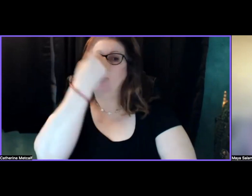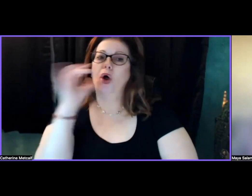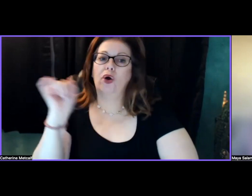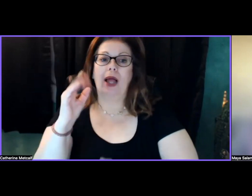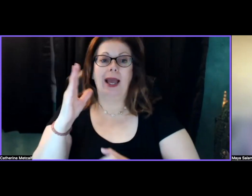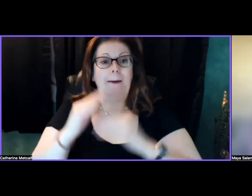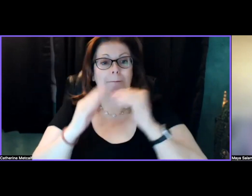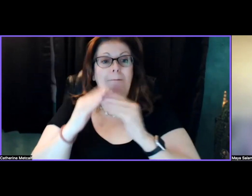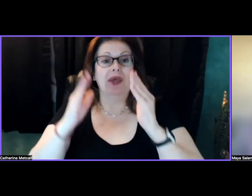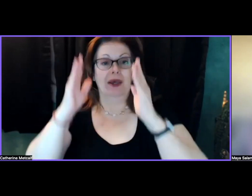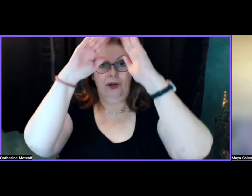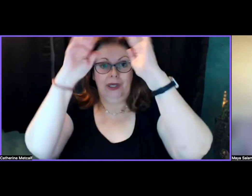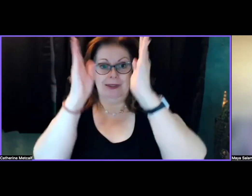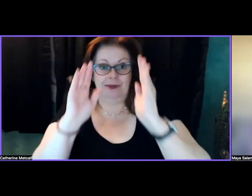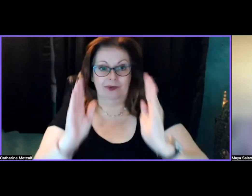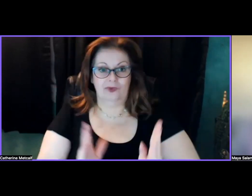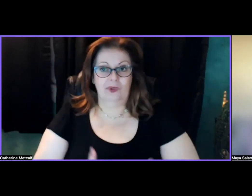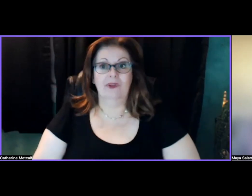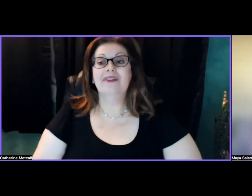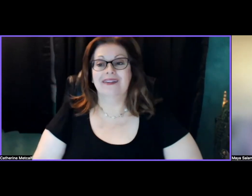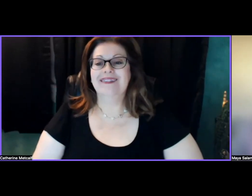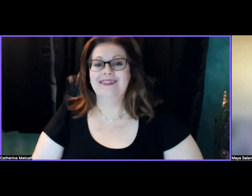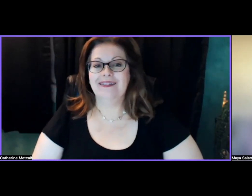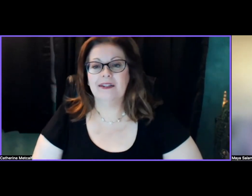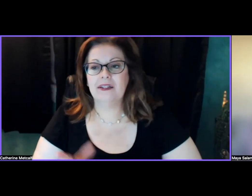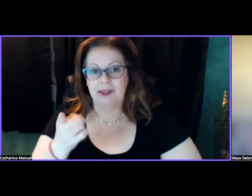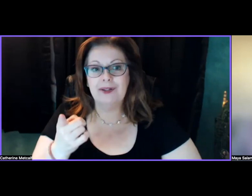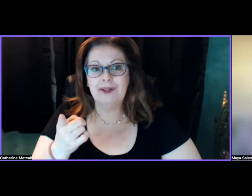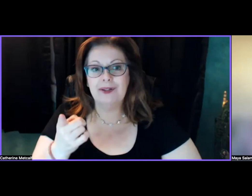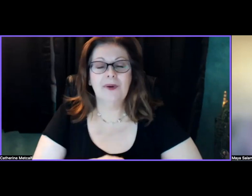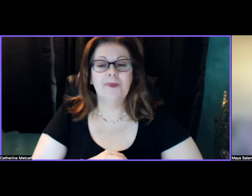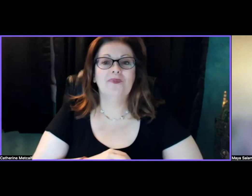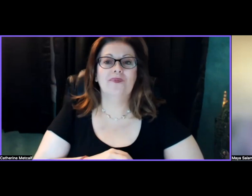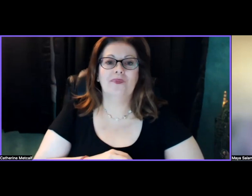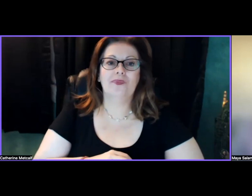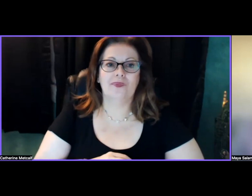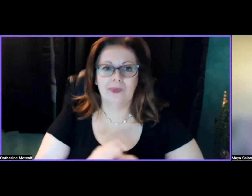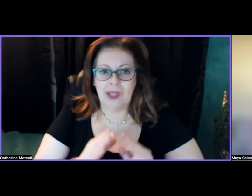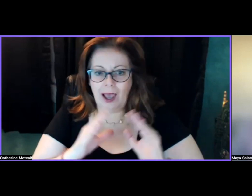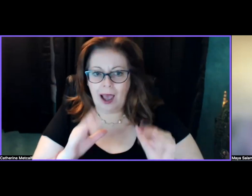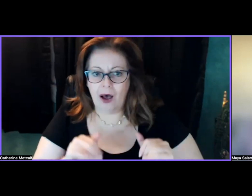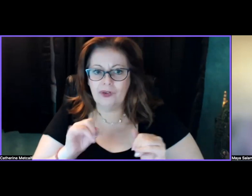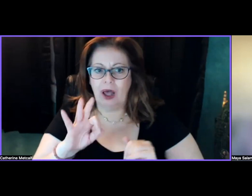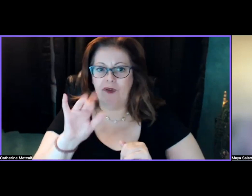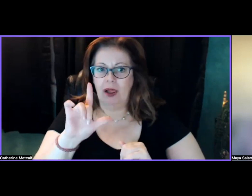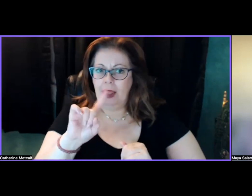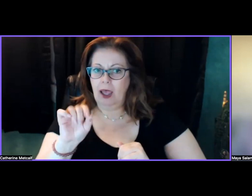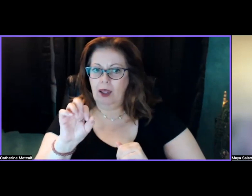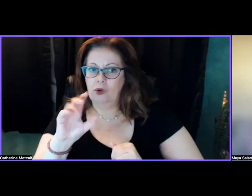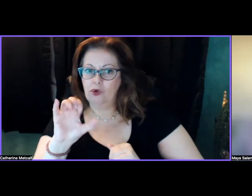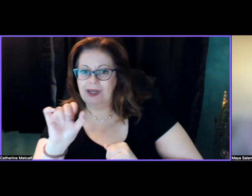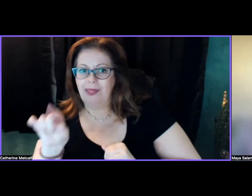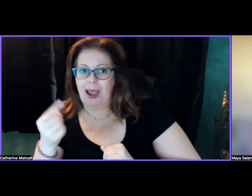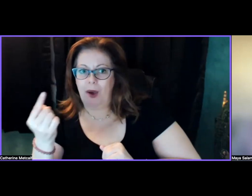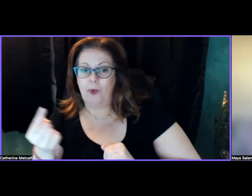in a quite literal sense, with the How to Lazarus Yourself one. That just had a moment of my brain being